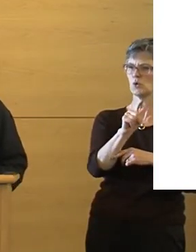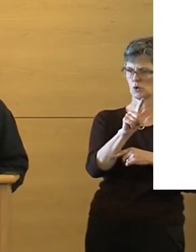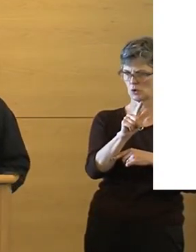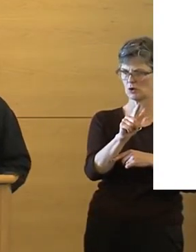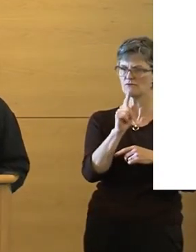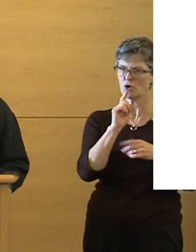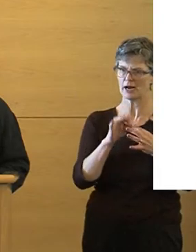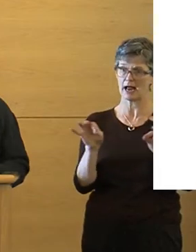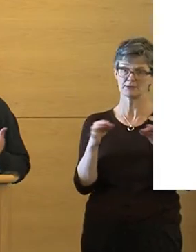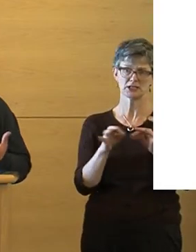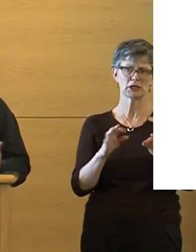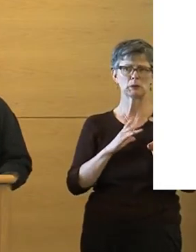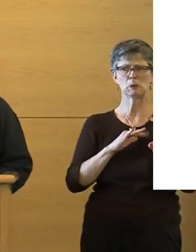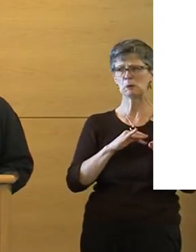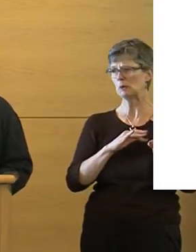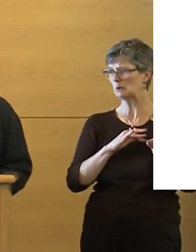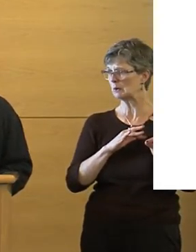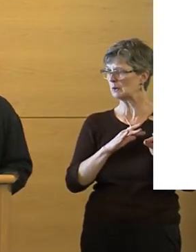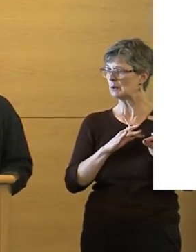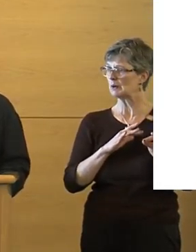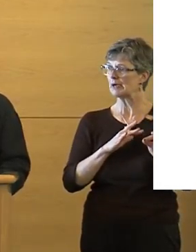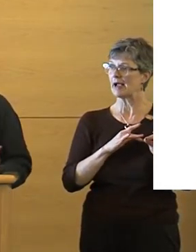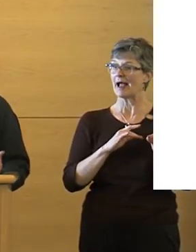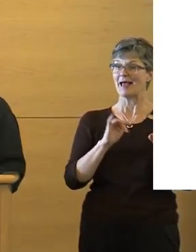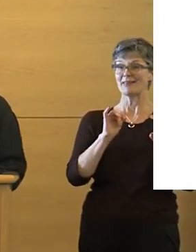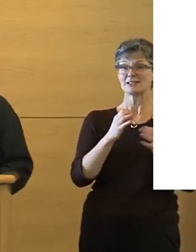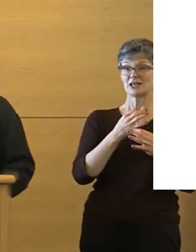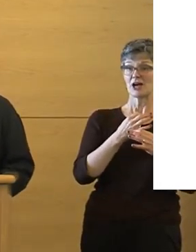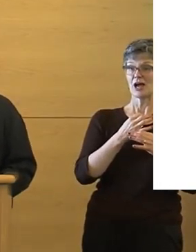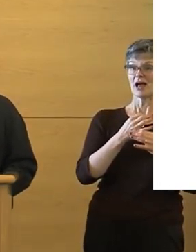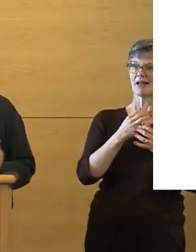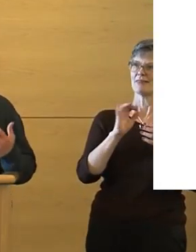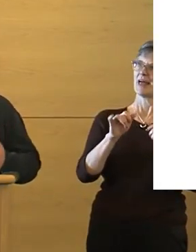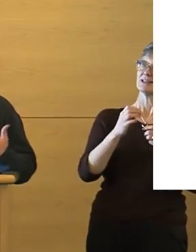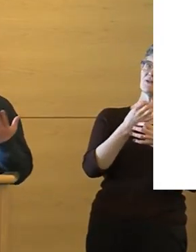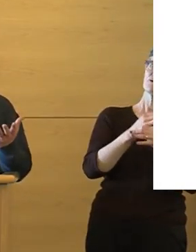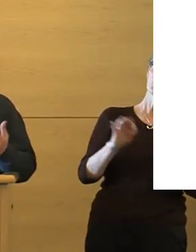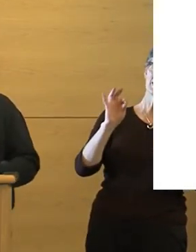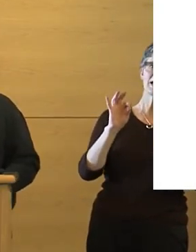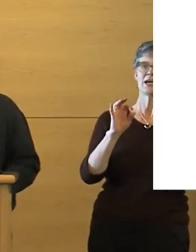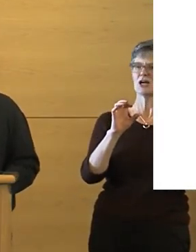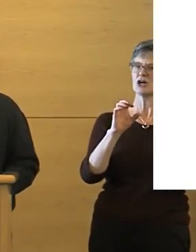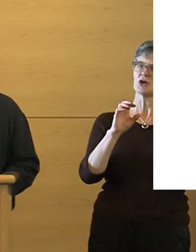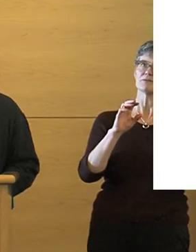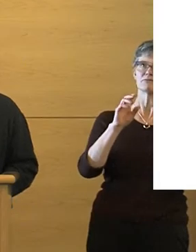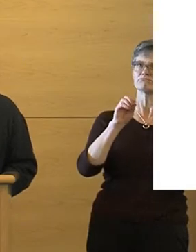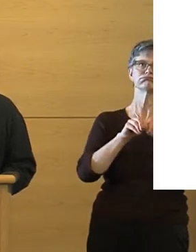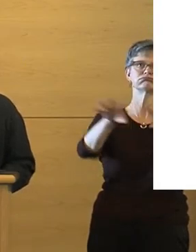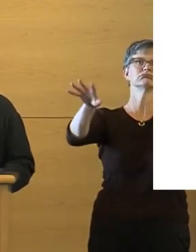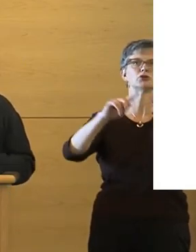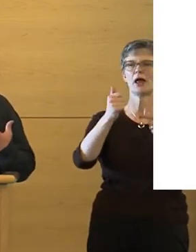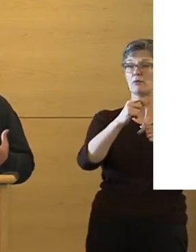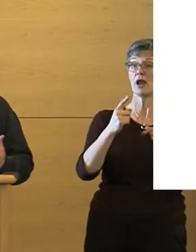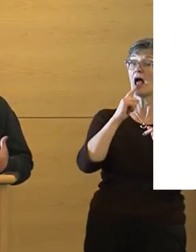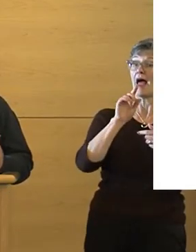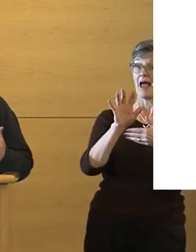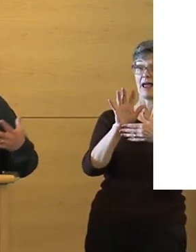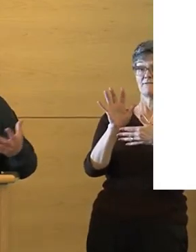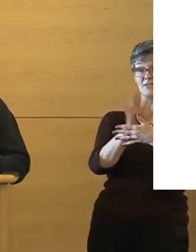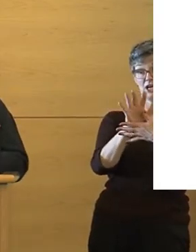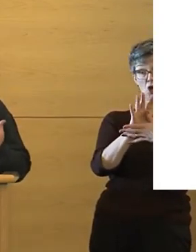video you're producing, knowing what those tools are can be very helpful. We use a tool called Amara,